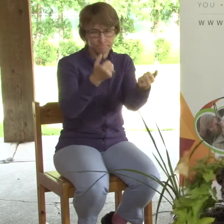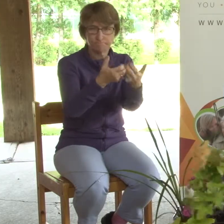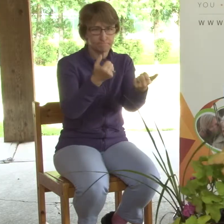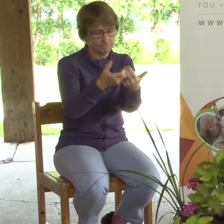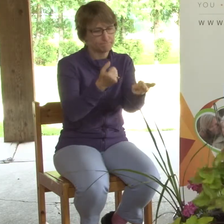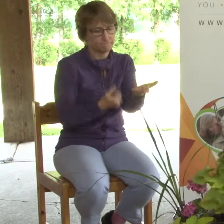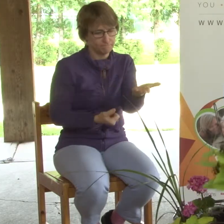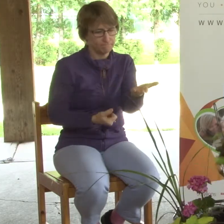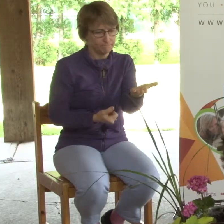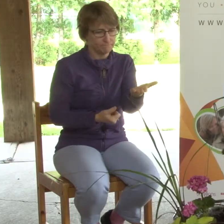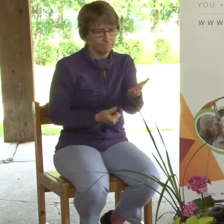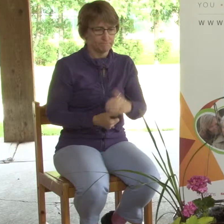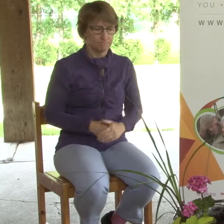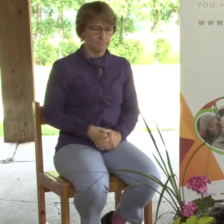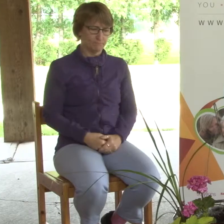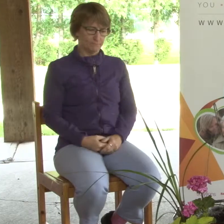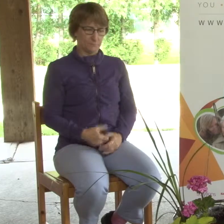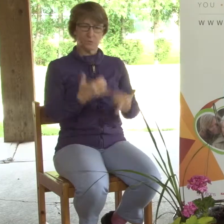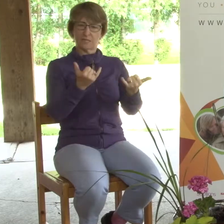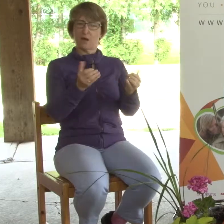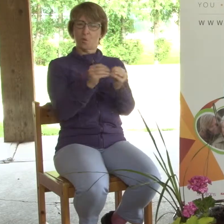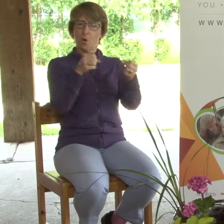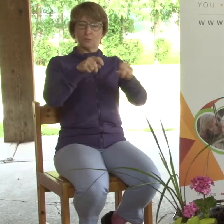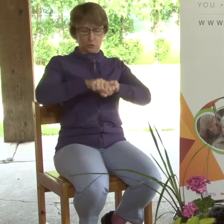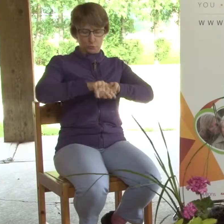this plant a nice opportunity.